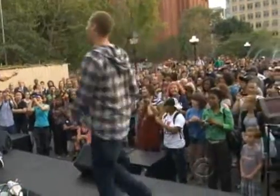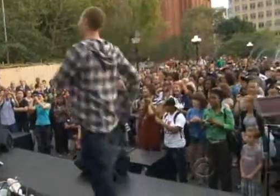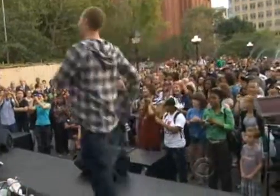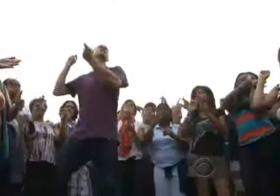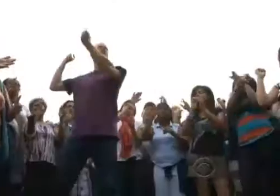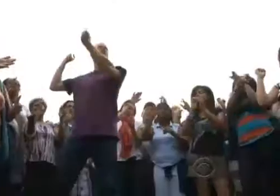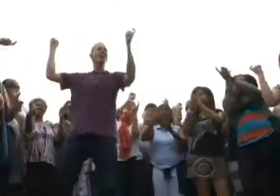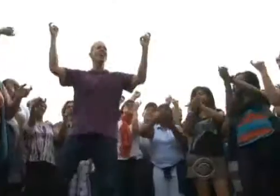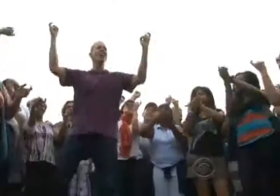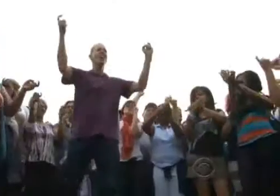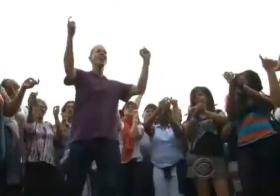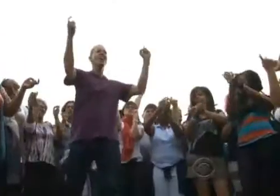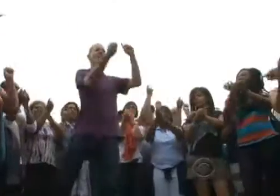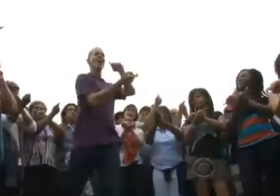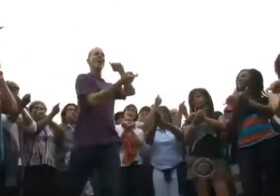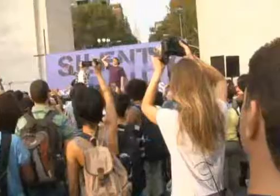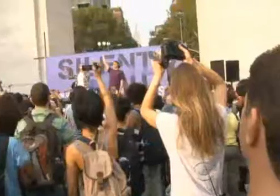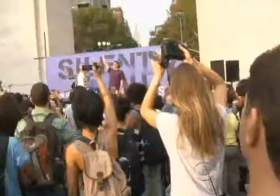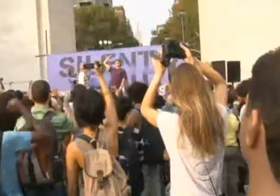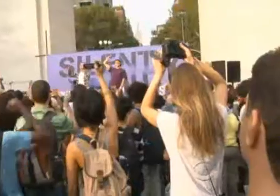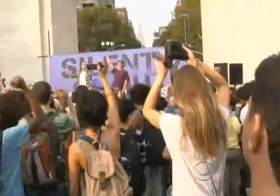He is a one-of-a-kind rapper.